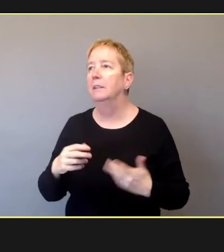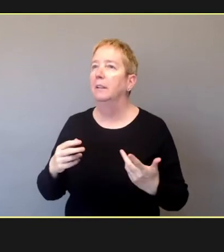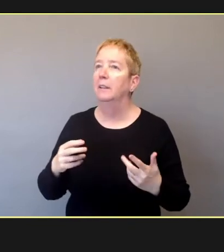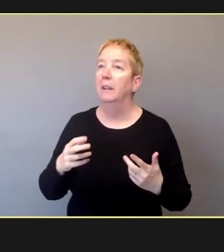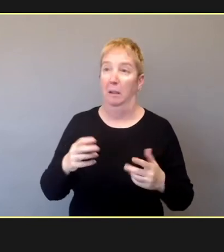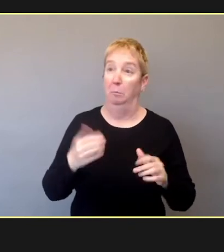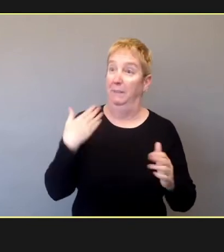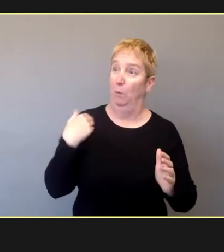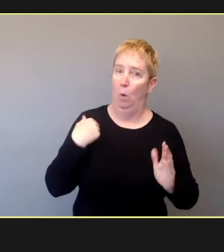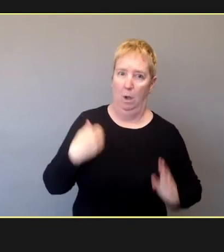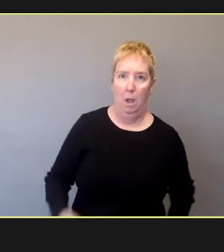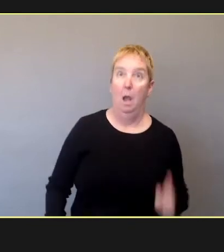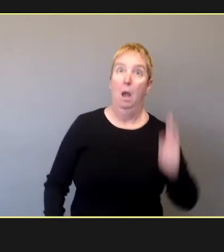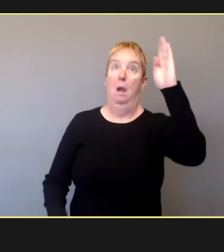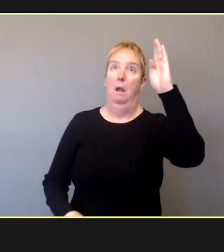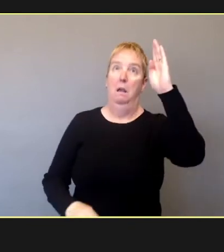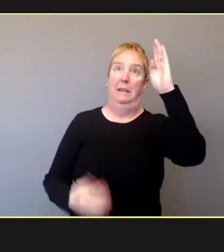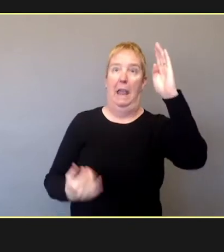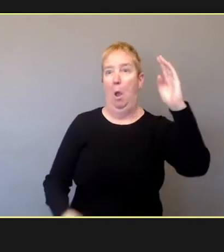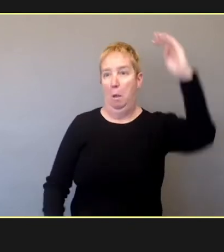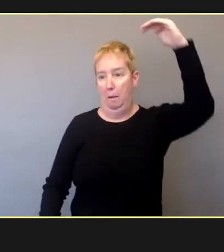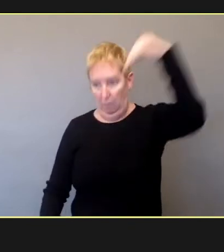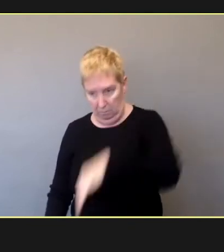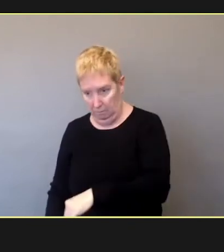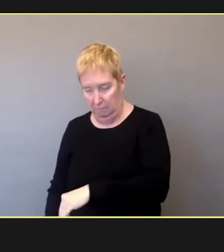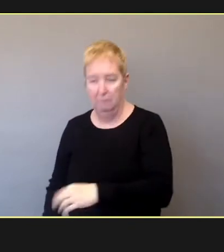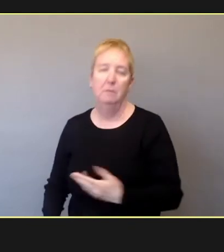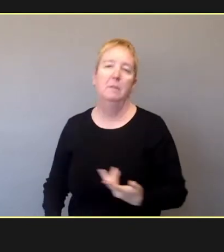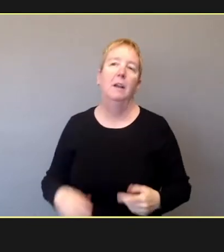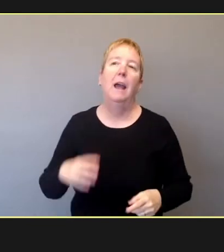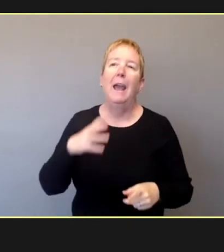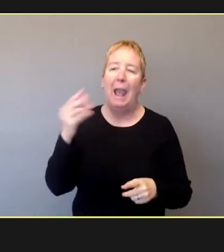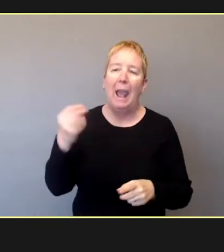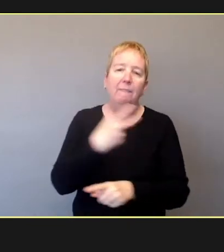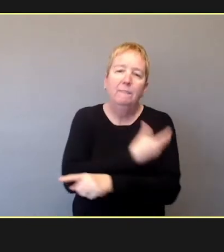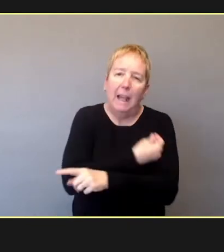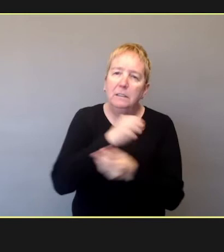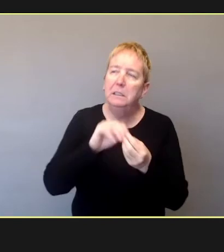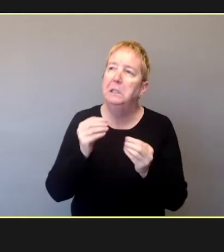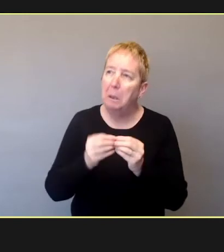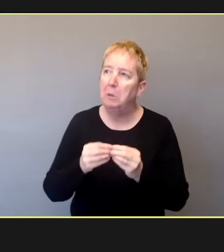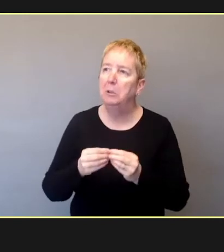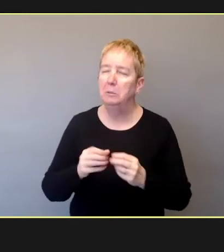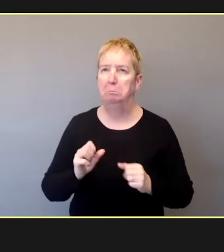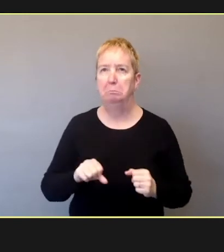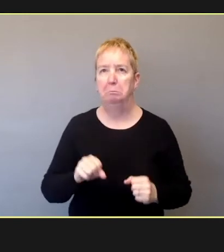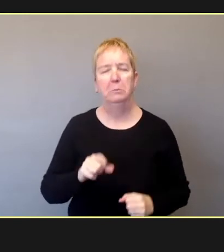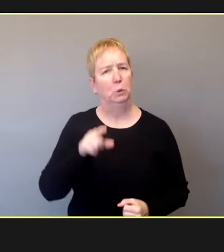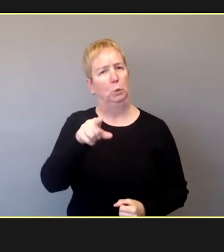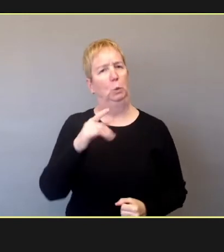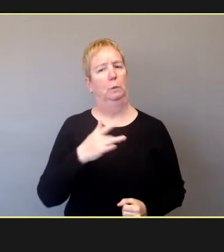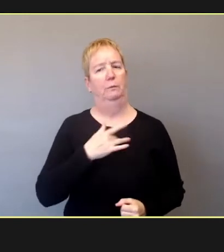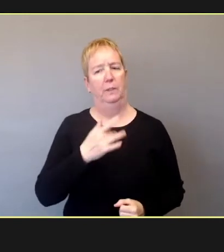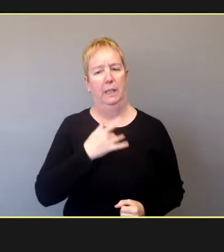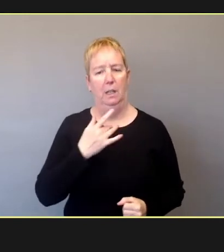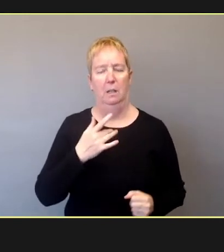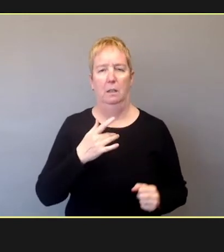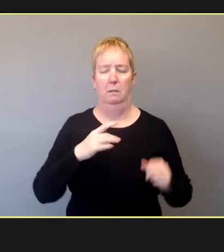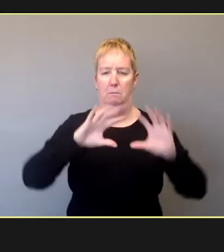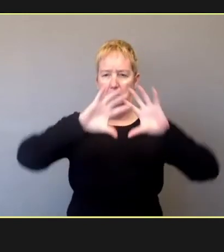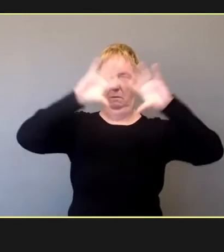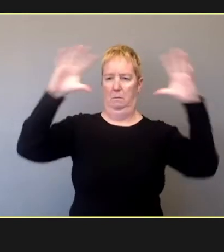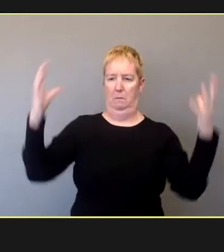fall, I guess, and pairing that with, I guess, the vaccination numbers, I guess, do you see anything with all that data to